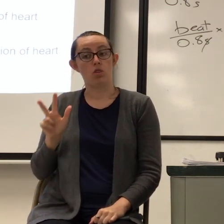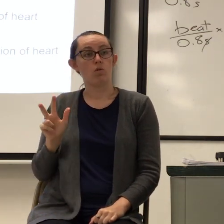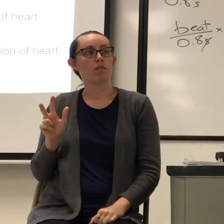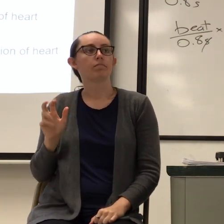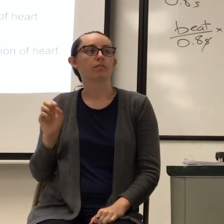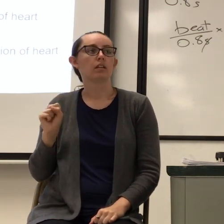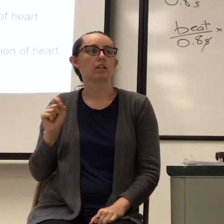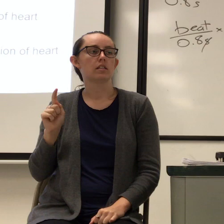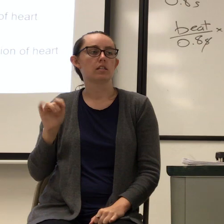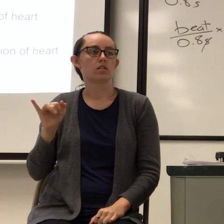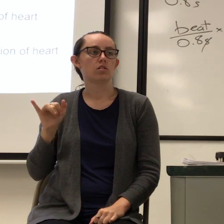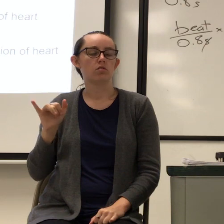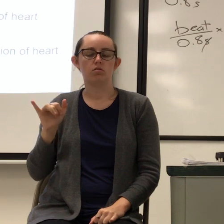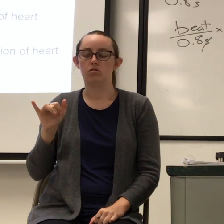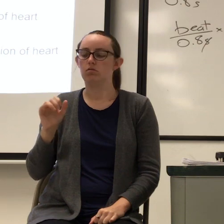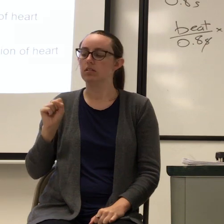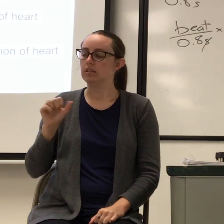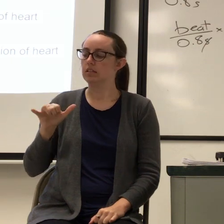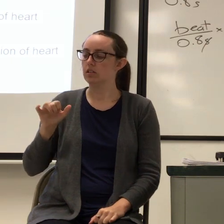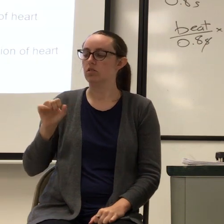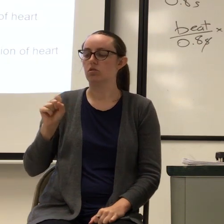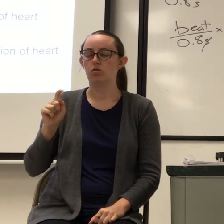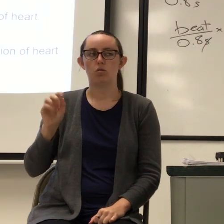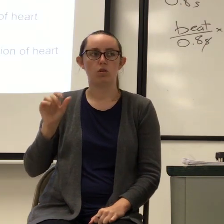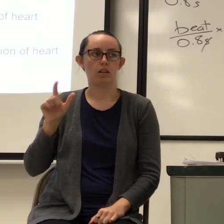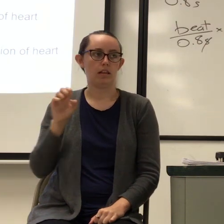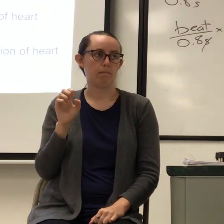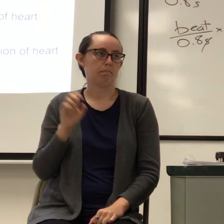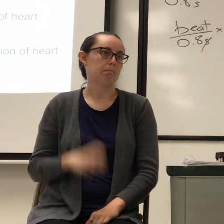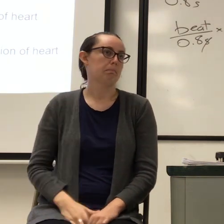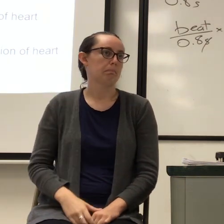the heart's in systole. Okay, that's kind of how it breaks down.